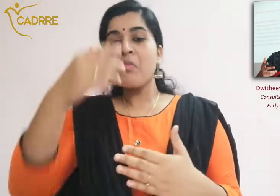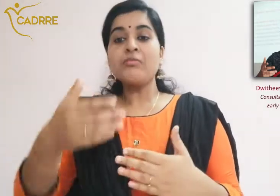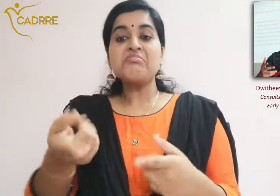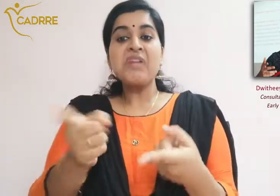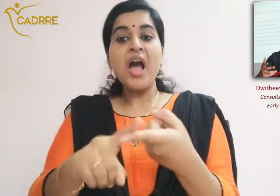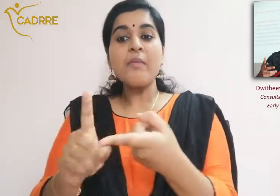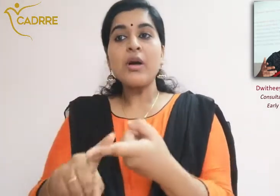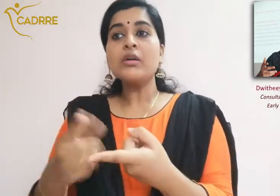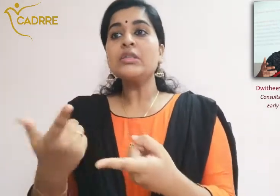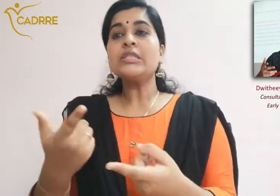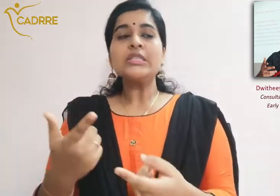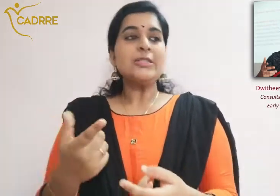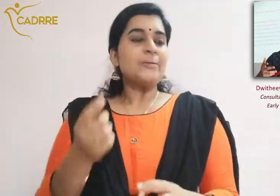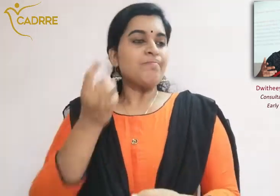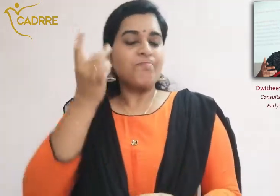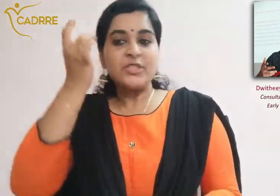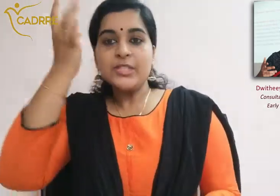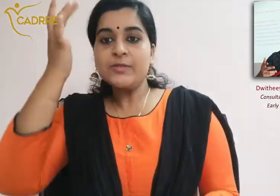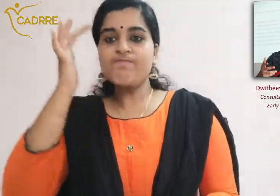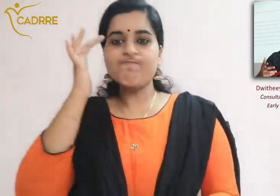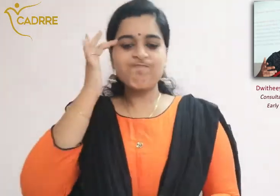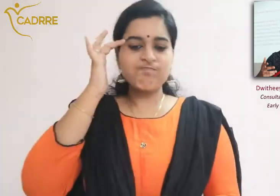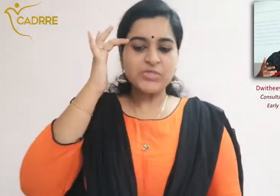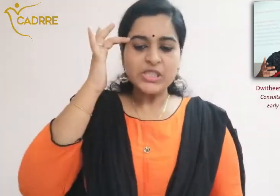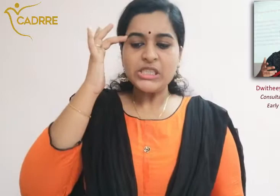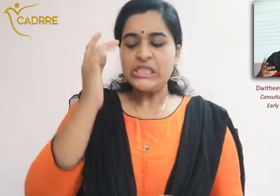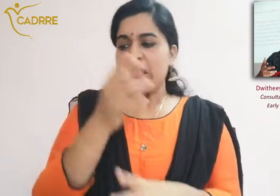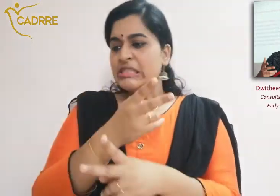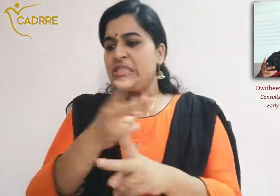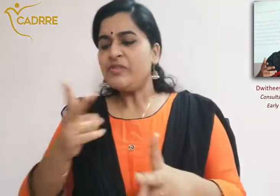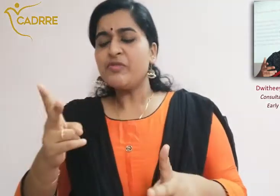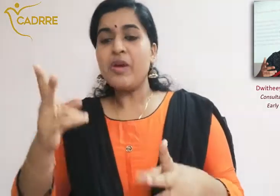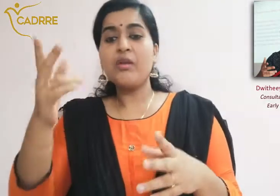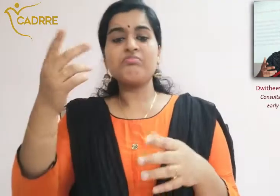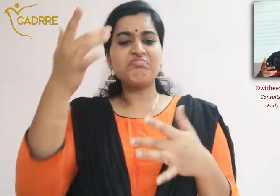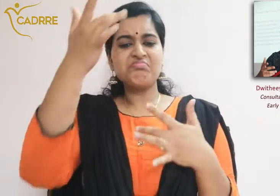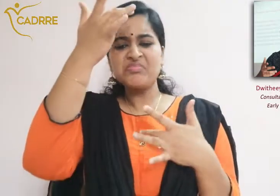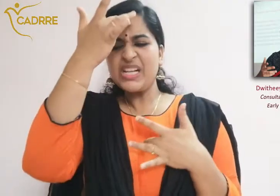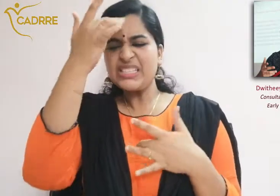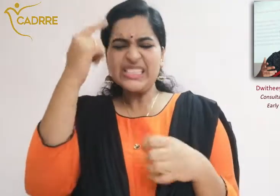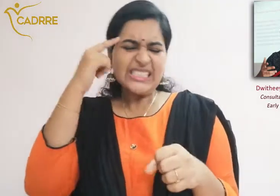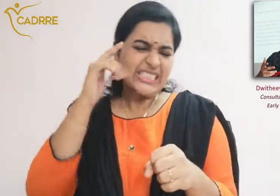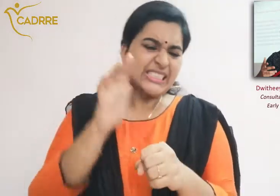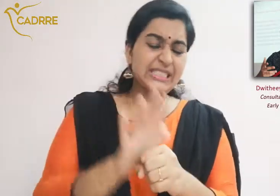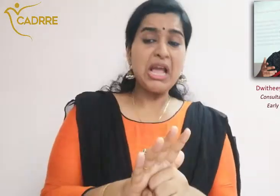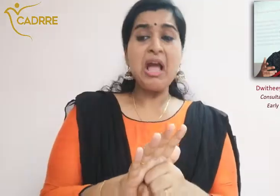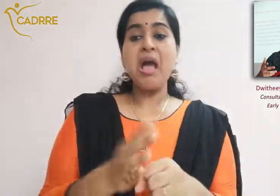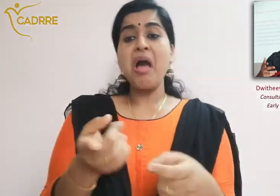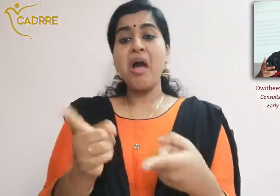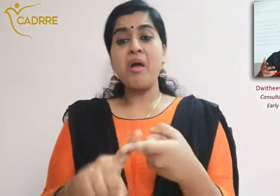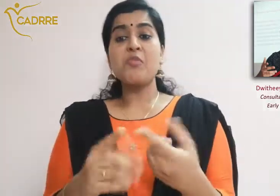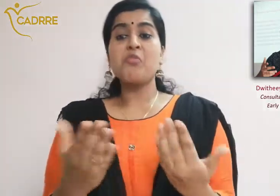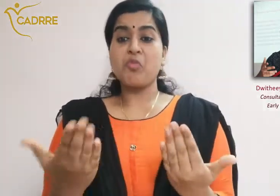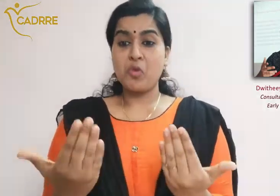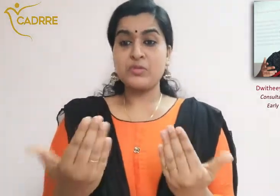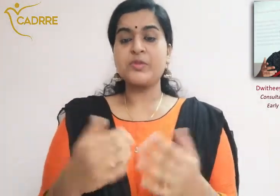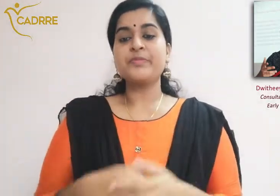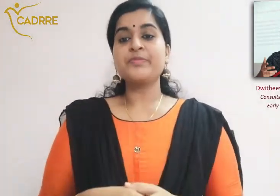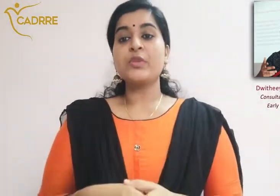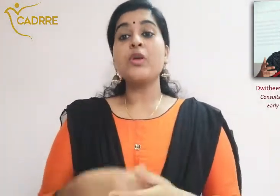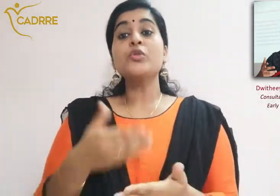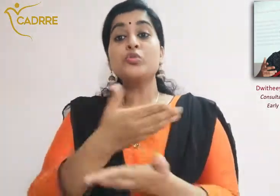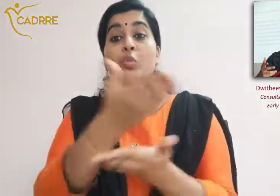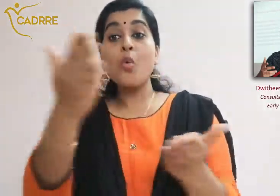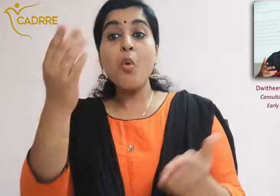many of the mental disorders like mood disorder, anxiety disorders, and furthermore. So, by now, you would